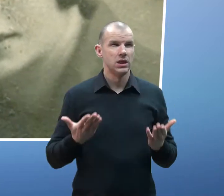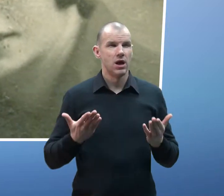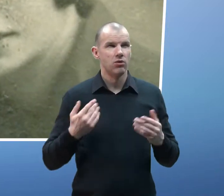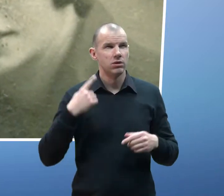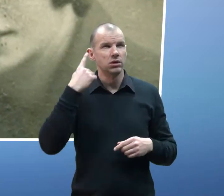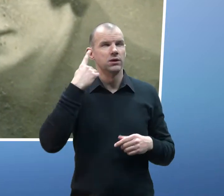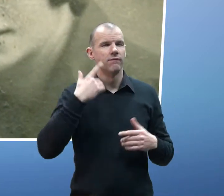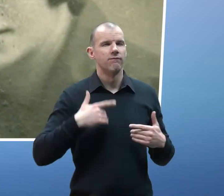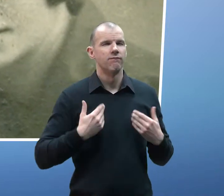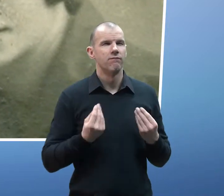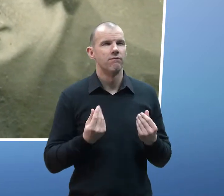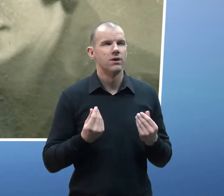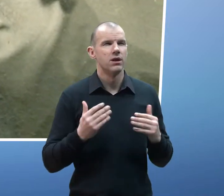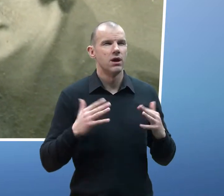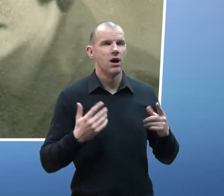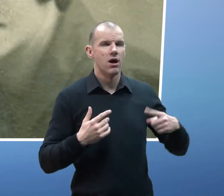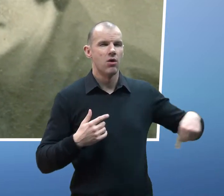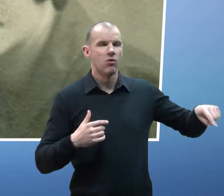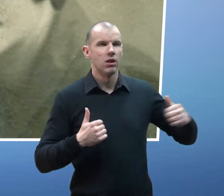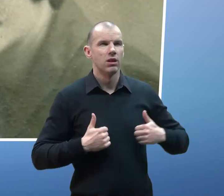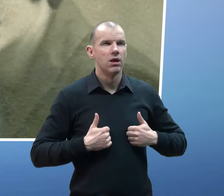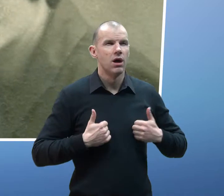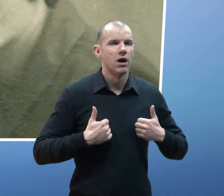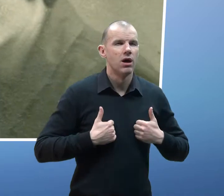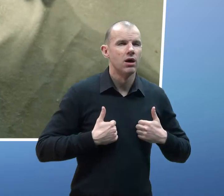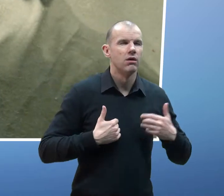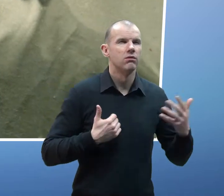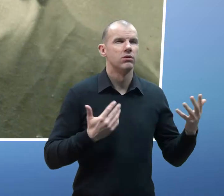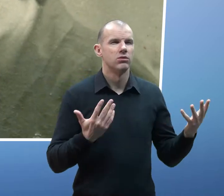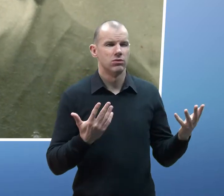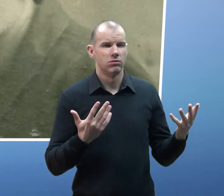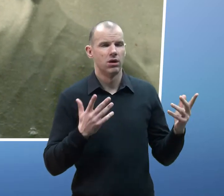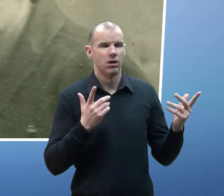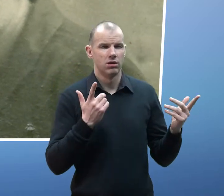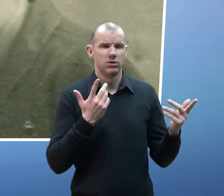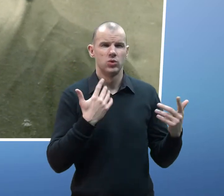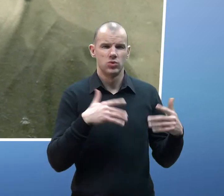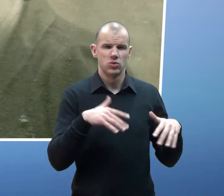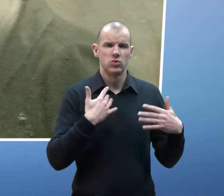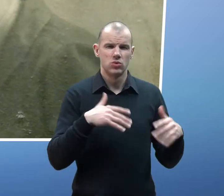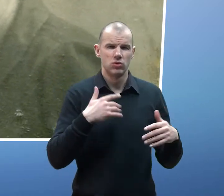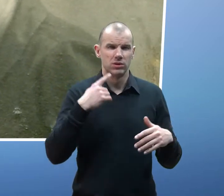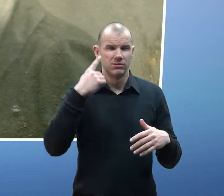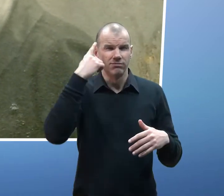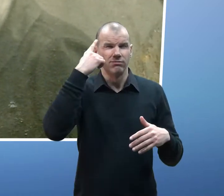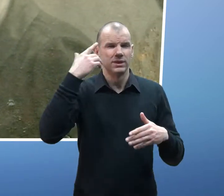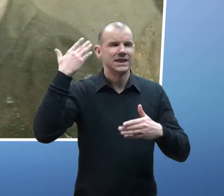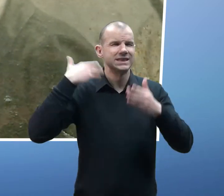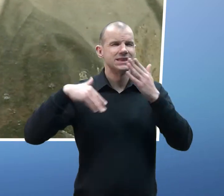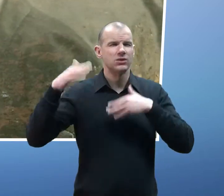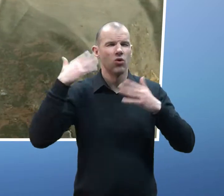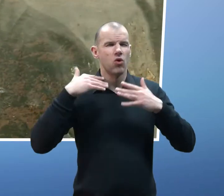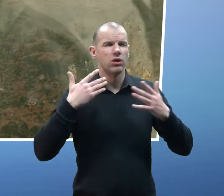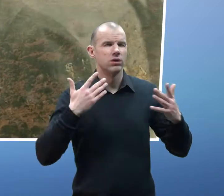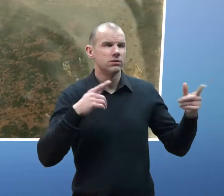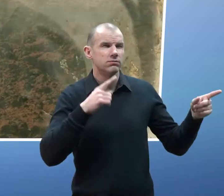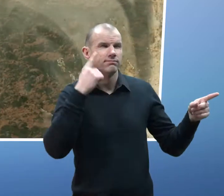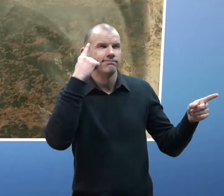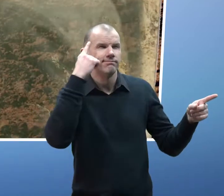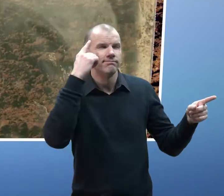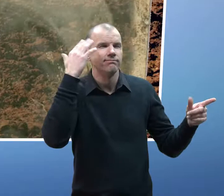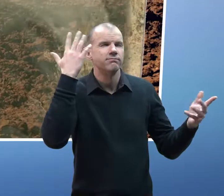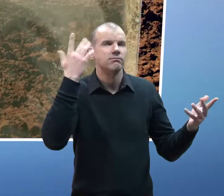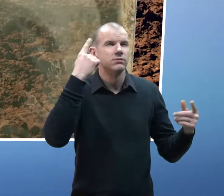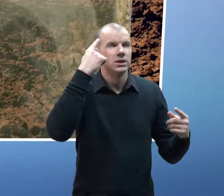of the death arithmetic. Thus, no matter how difficult it is important to imagine those awful